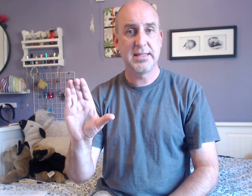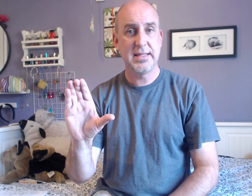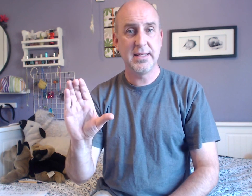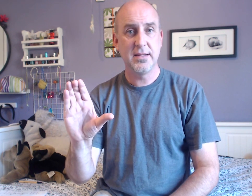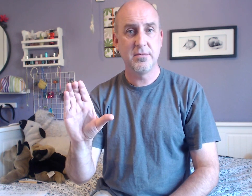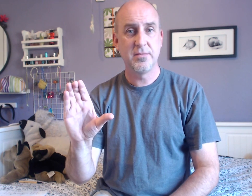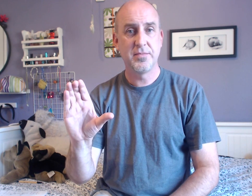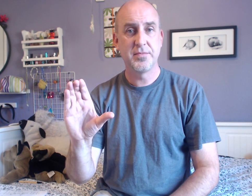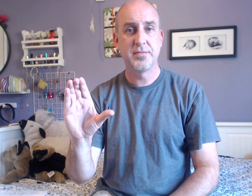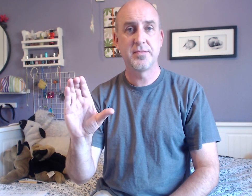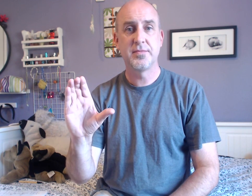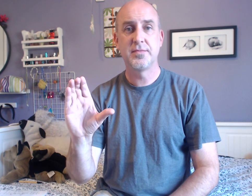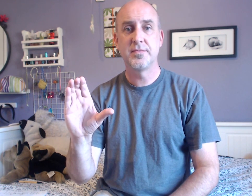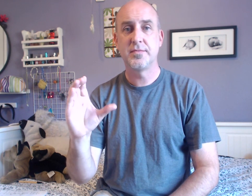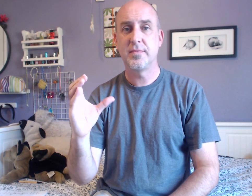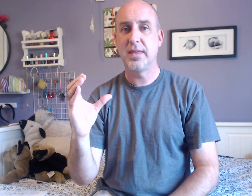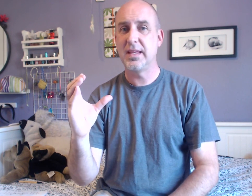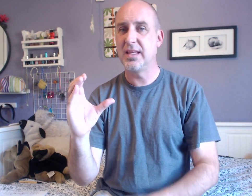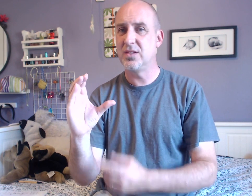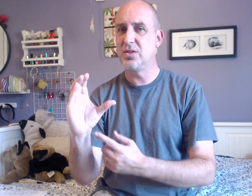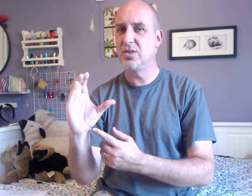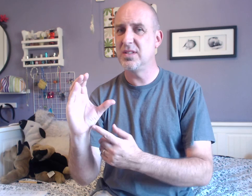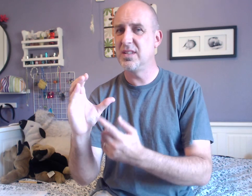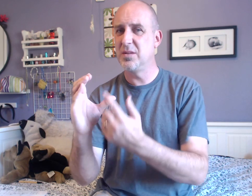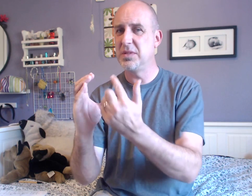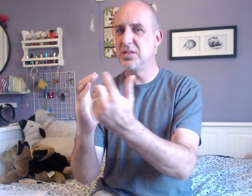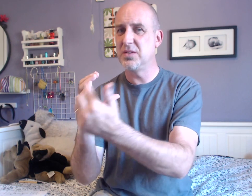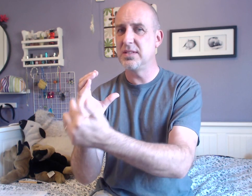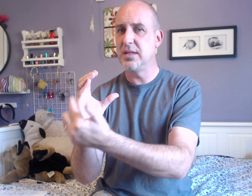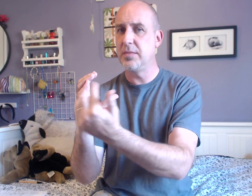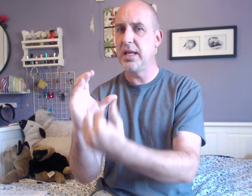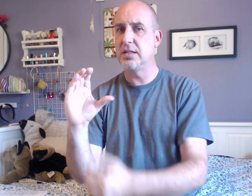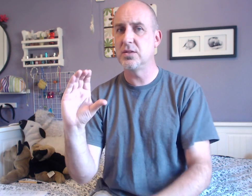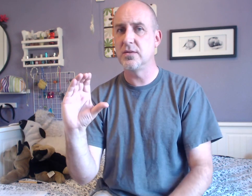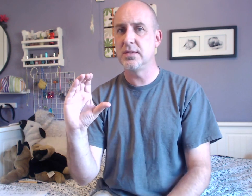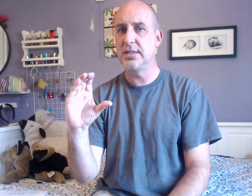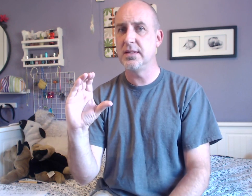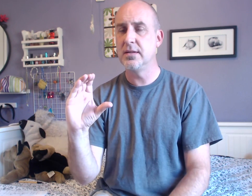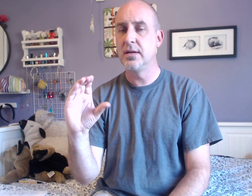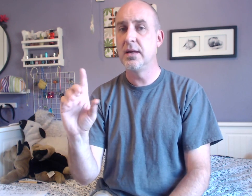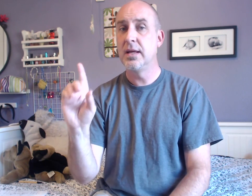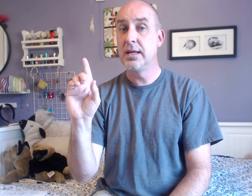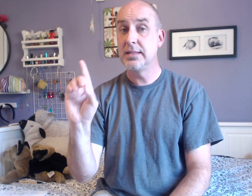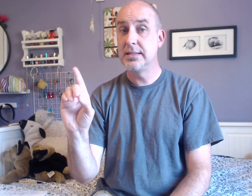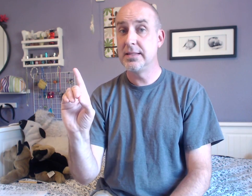C. Again, to turn it a little bit so you can see how my hands curve. C, D,